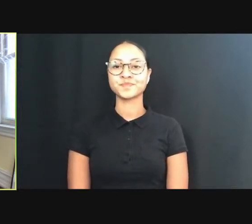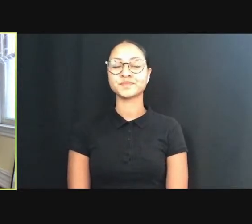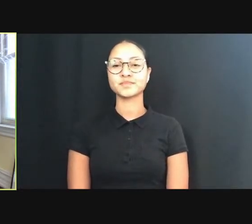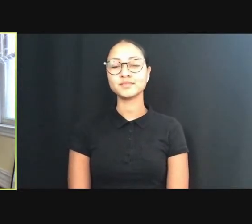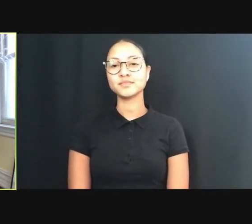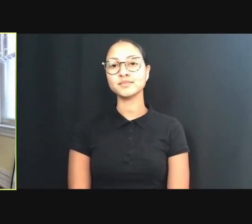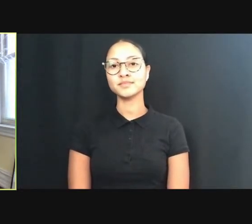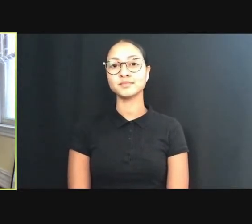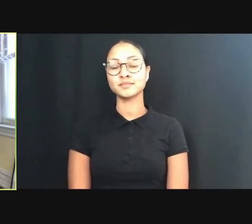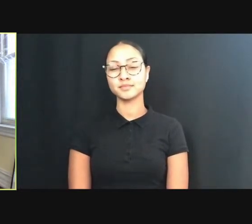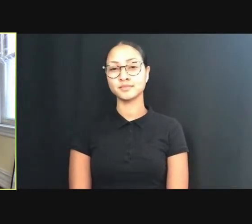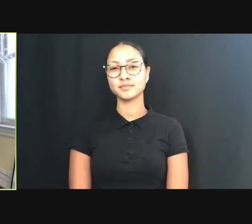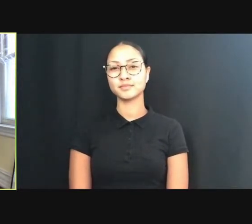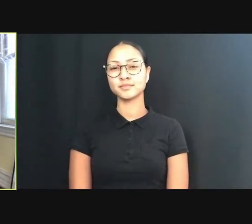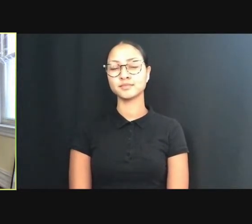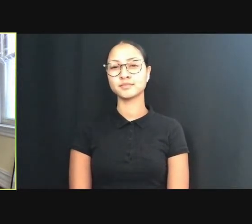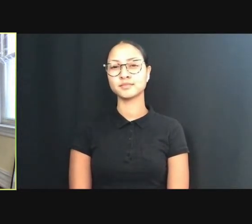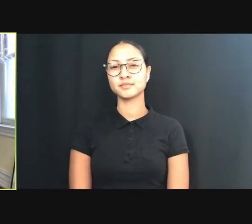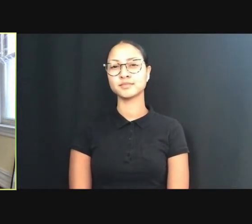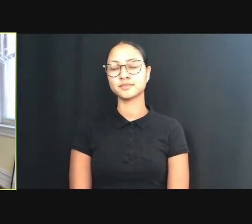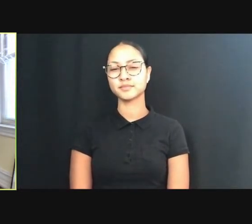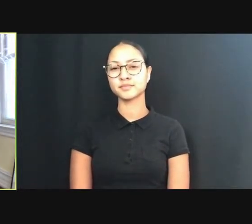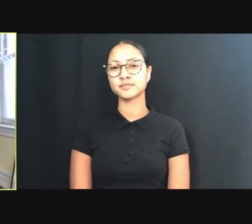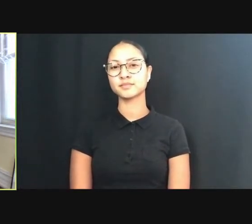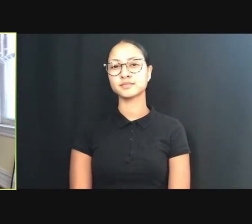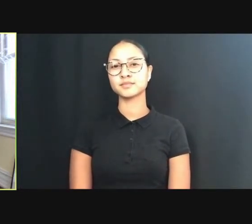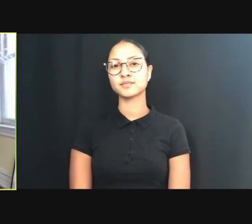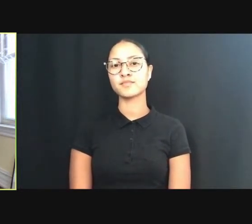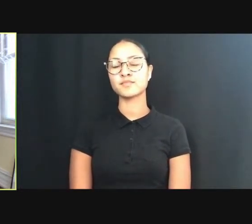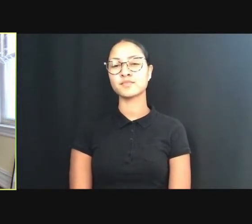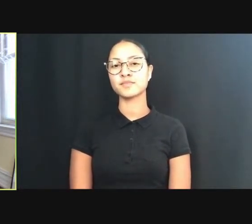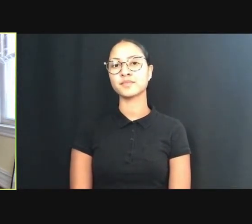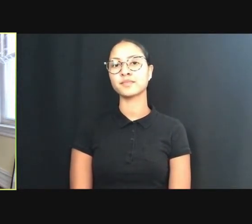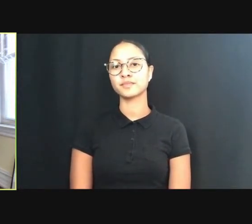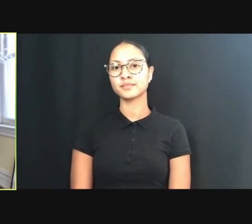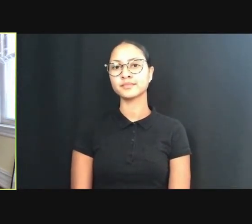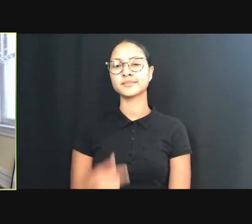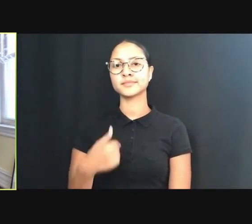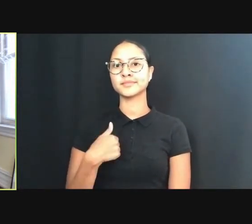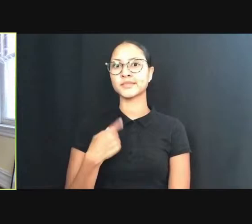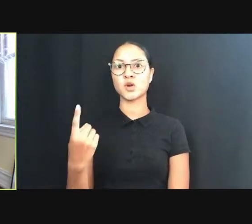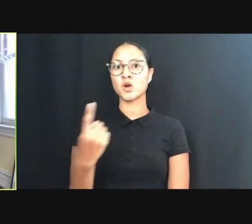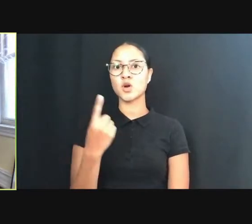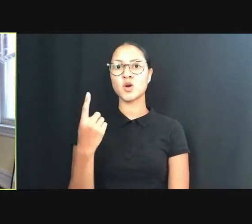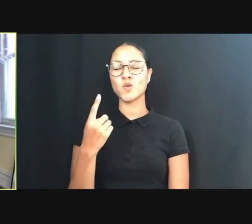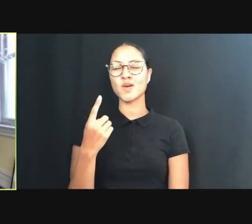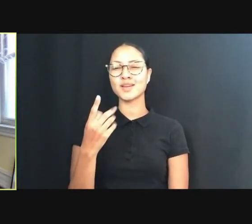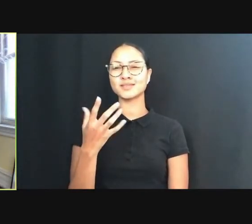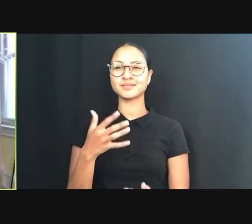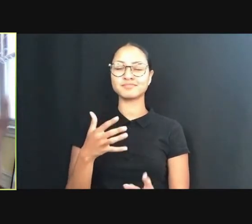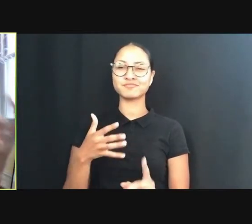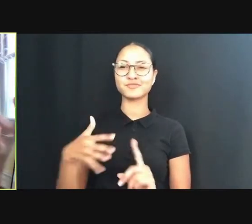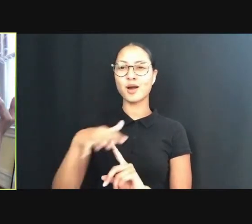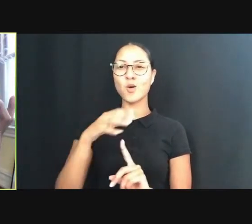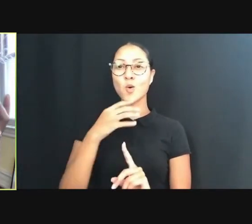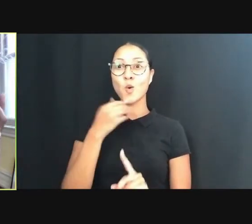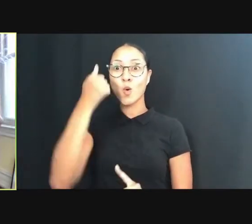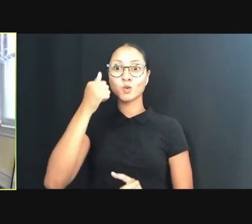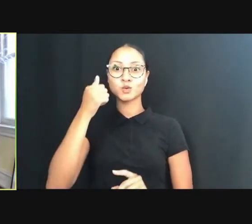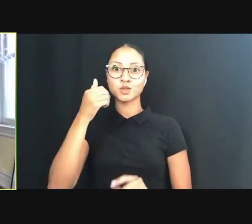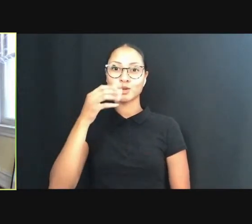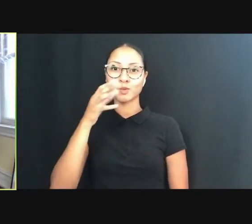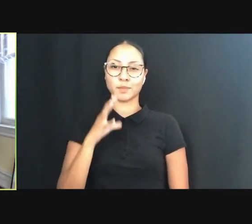I was around older women. Like, to me, it was always like the older women was what you were trying to be. It wasn't like you were trying